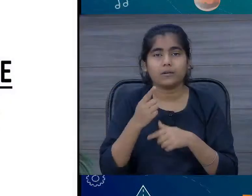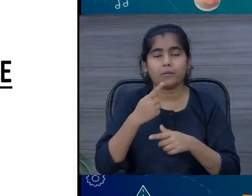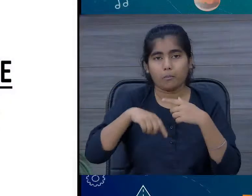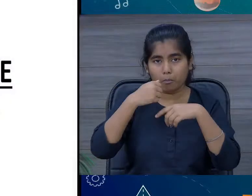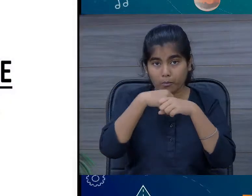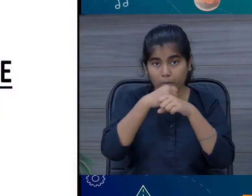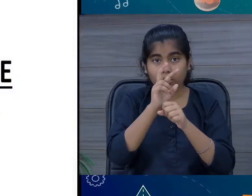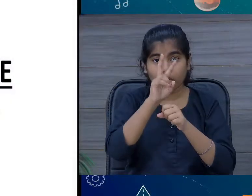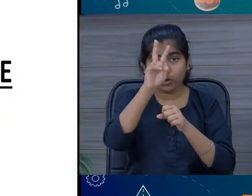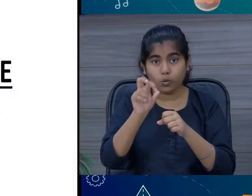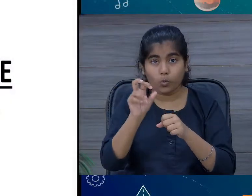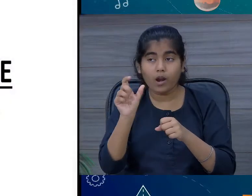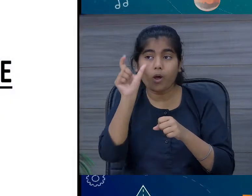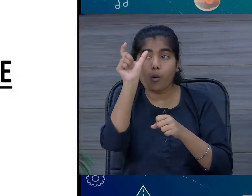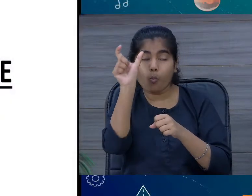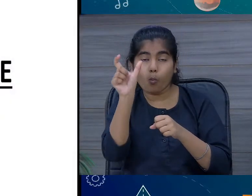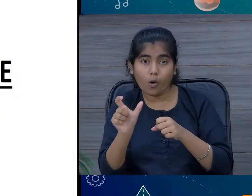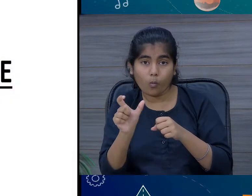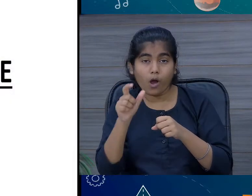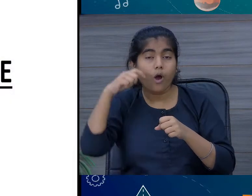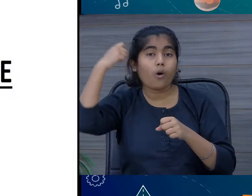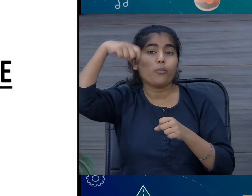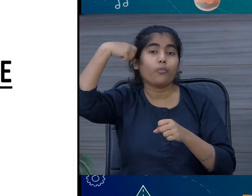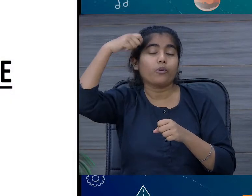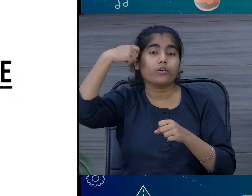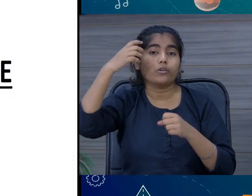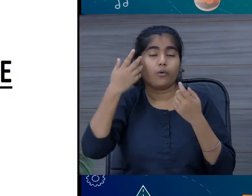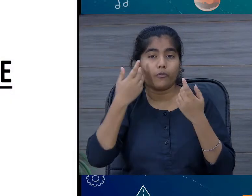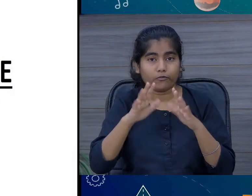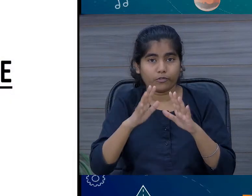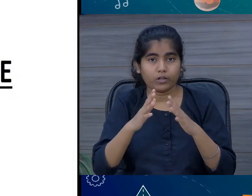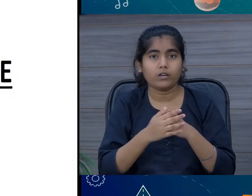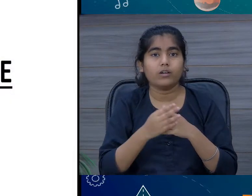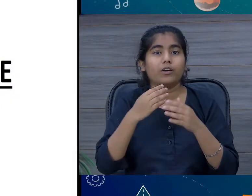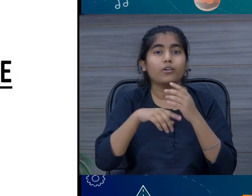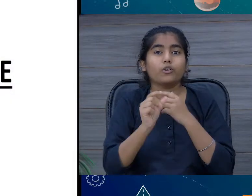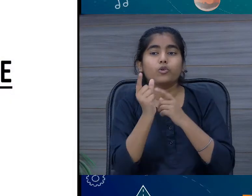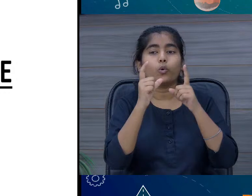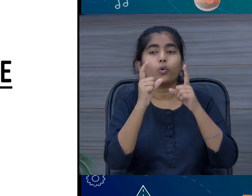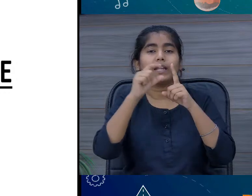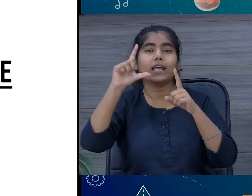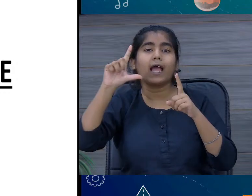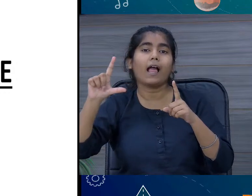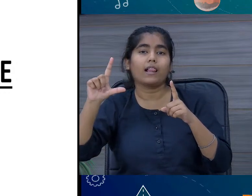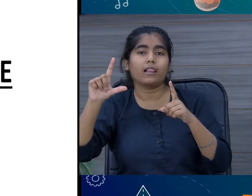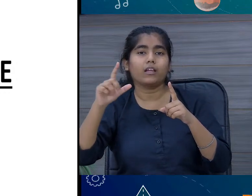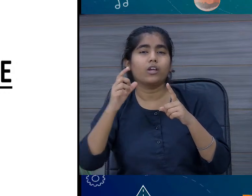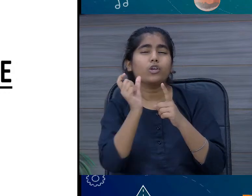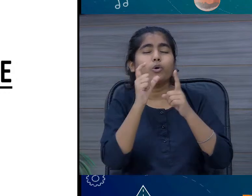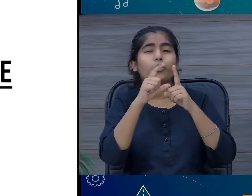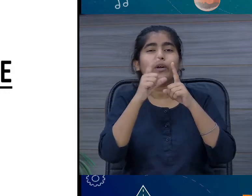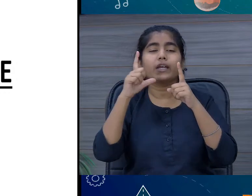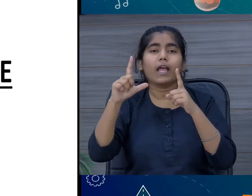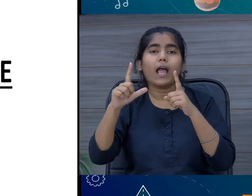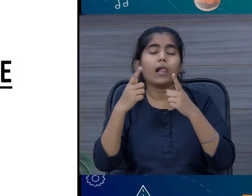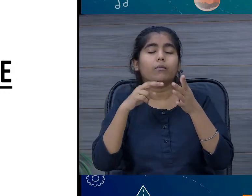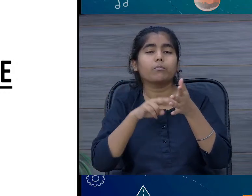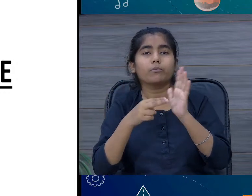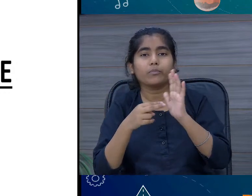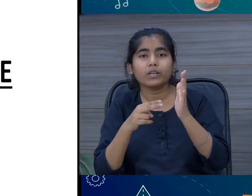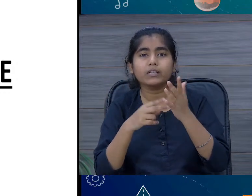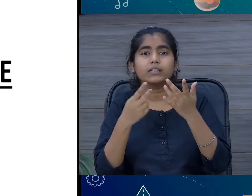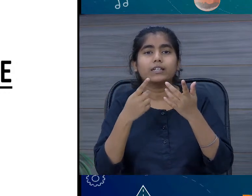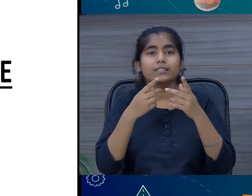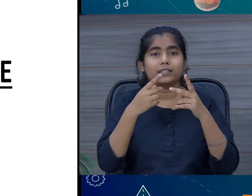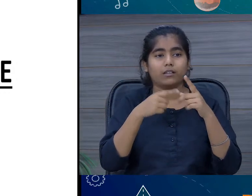making 200-word videos on UDL principles. UDL principle demands that multiple